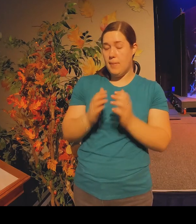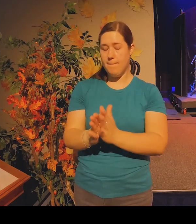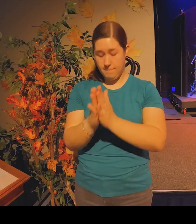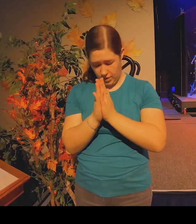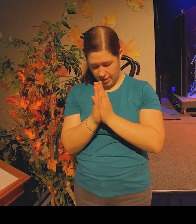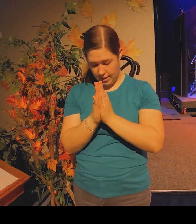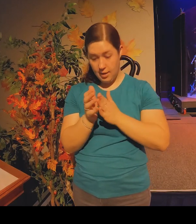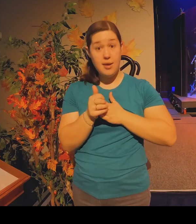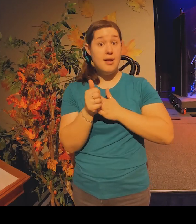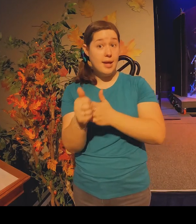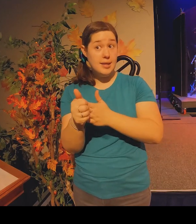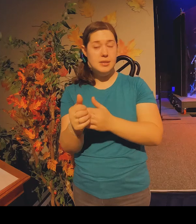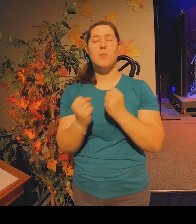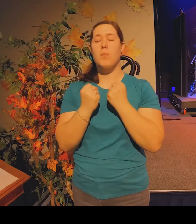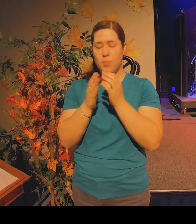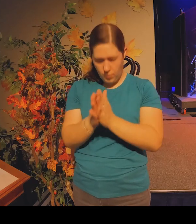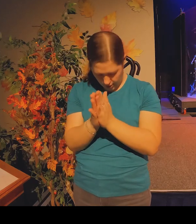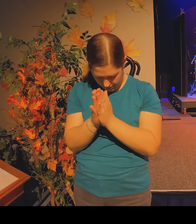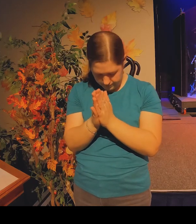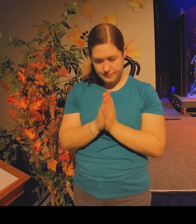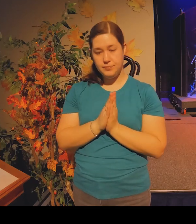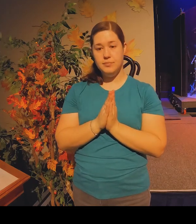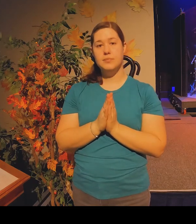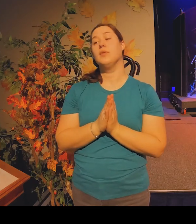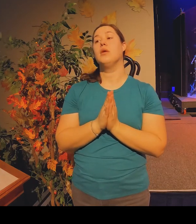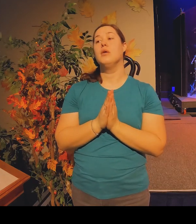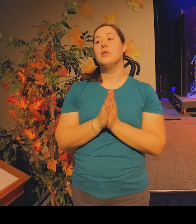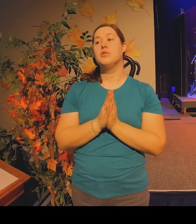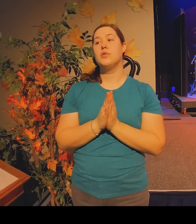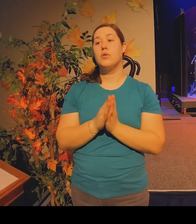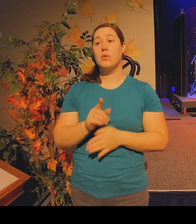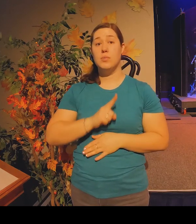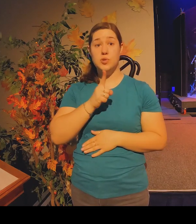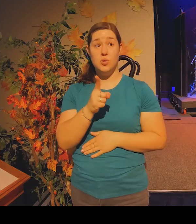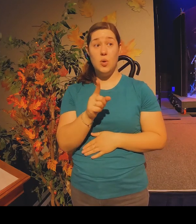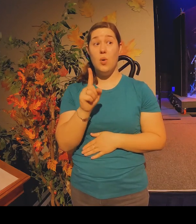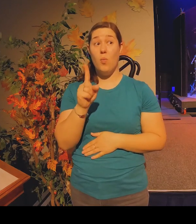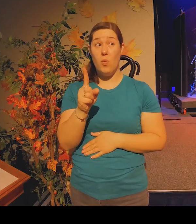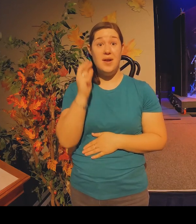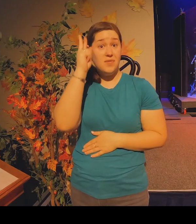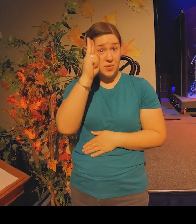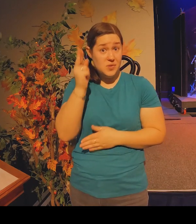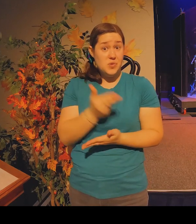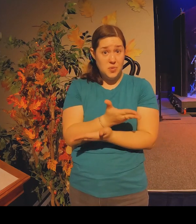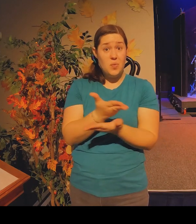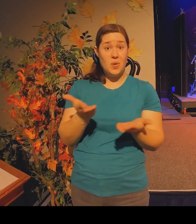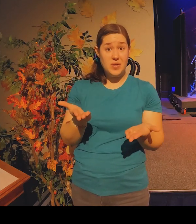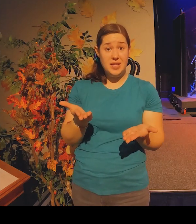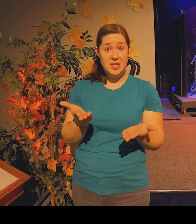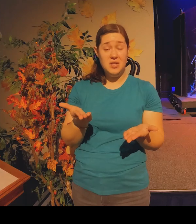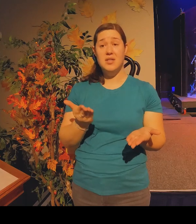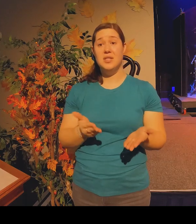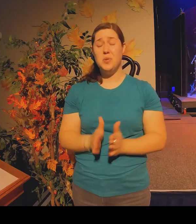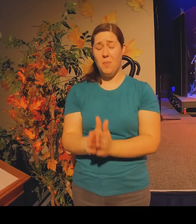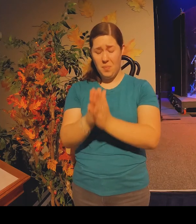today, and one of the big reasons why you're here is that you're praying for something to happen in your life. But